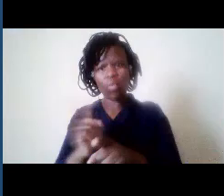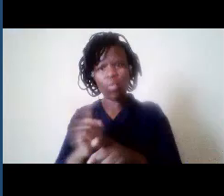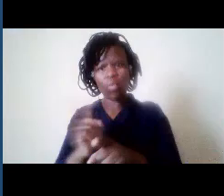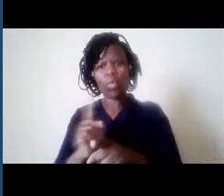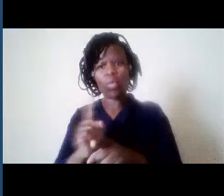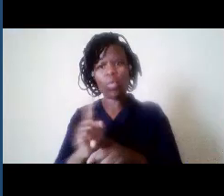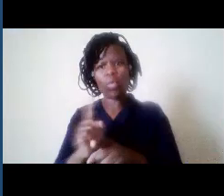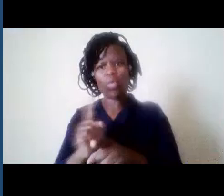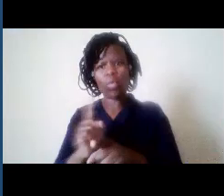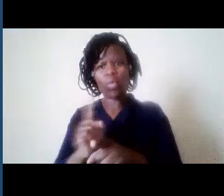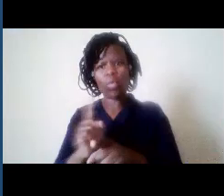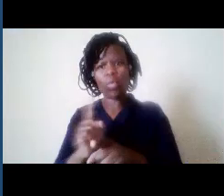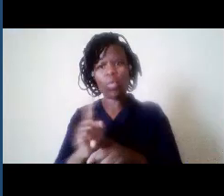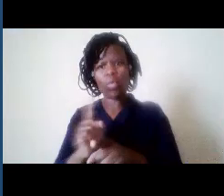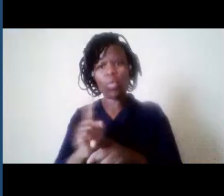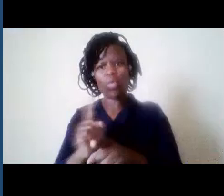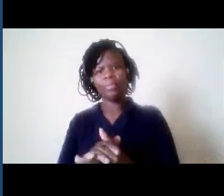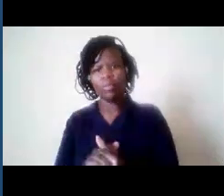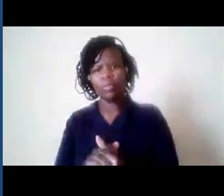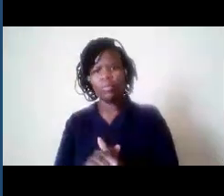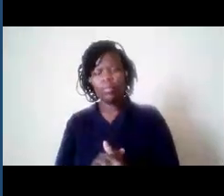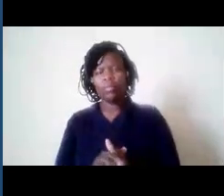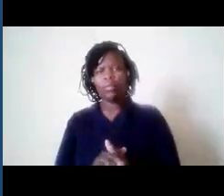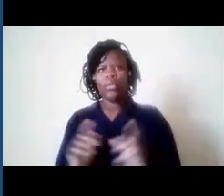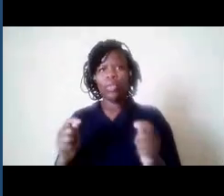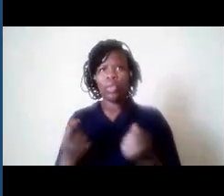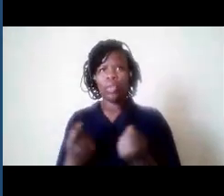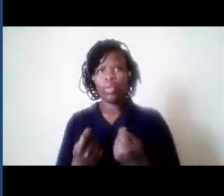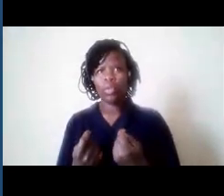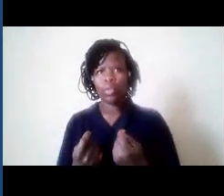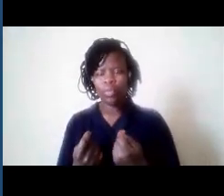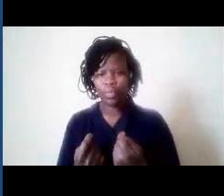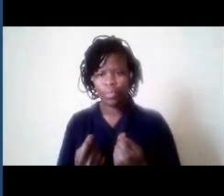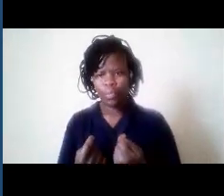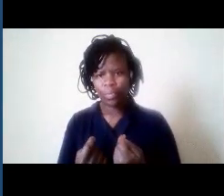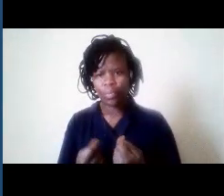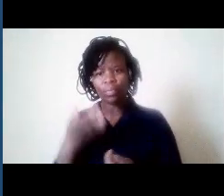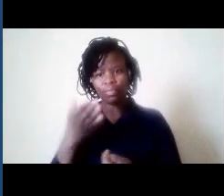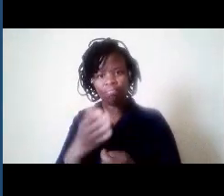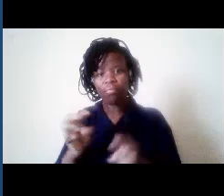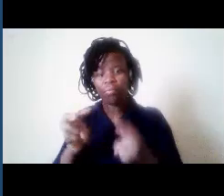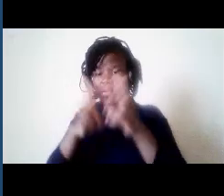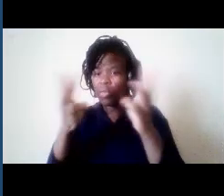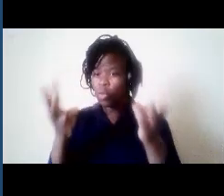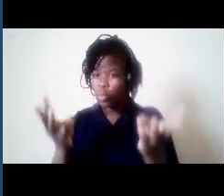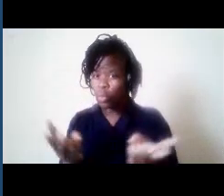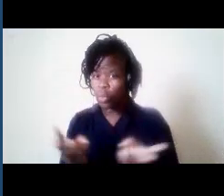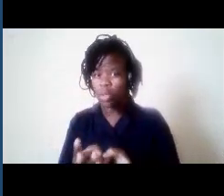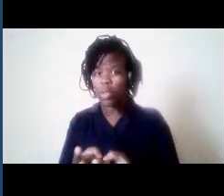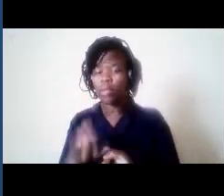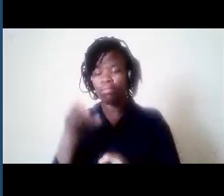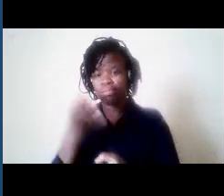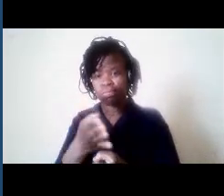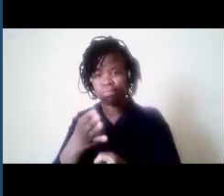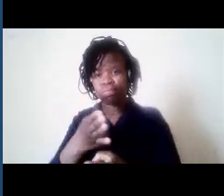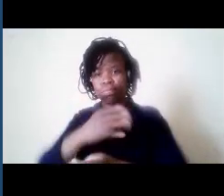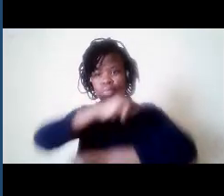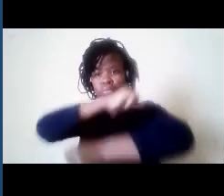Now, if we stop and think about this and try and get into the world of that learner and what has happened to him